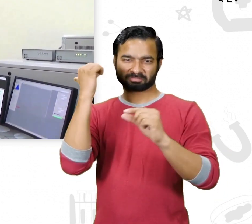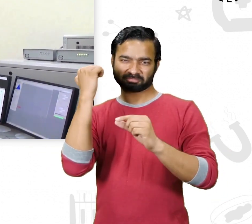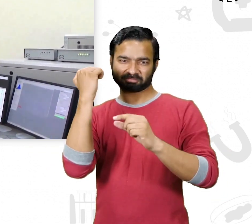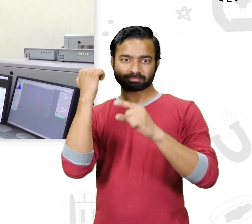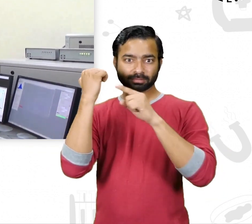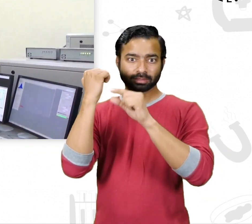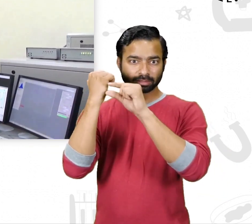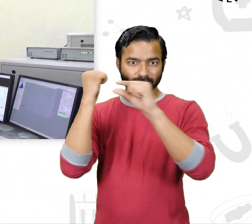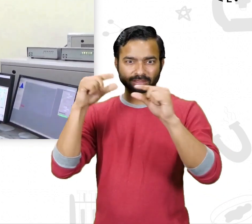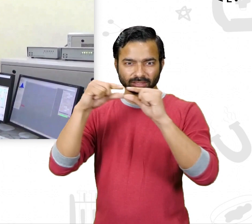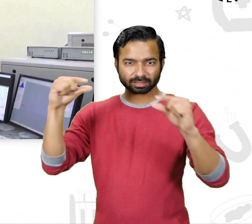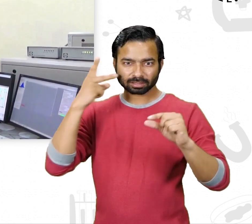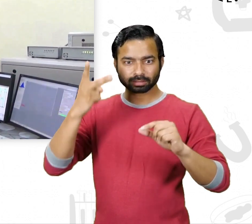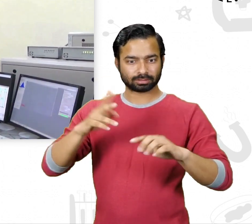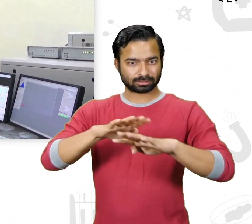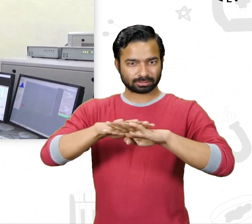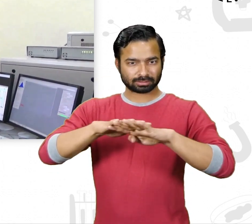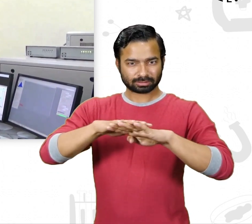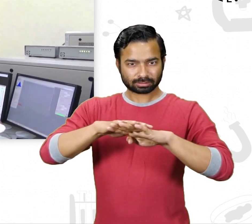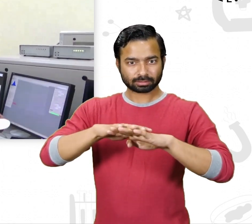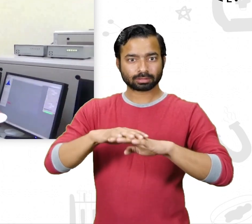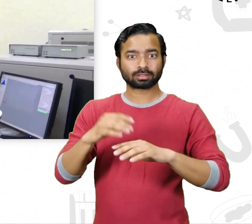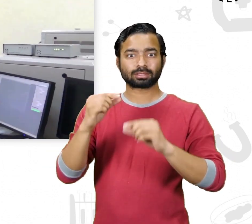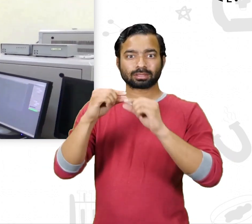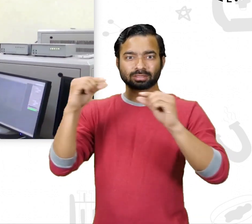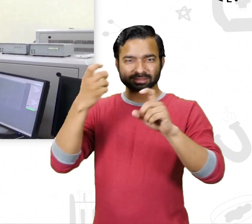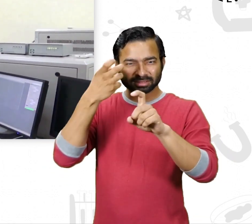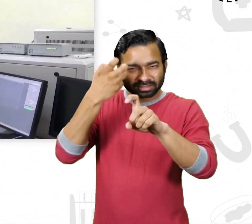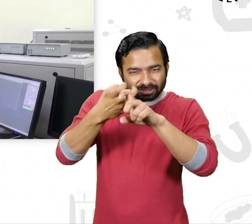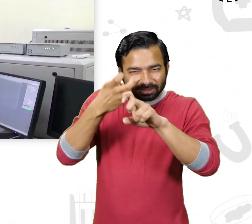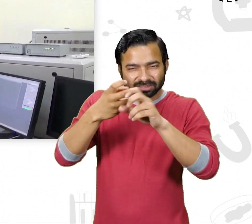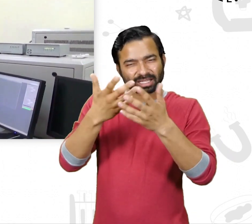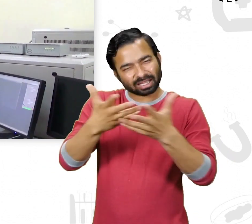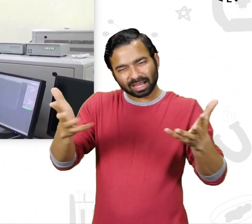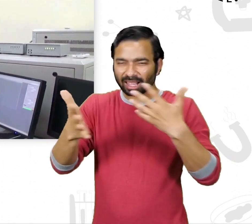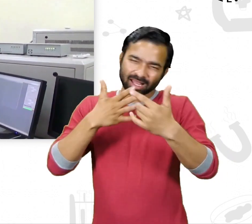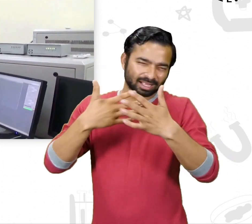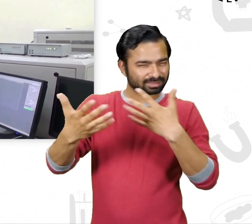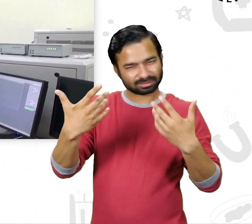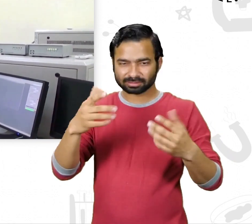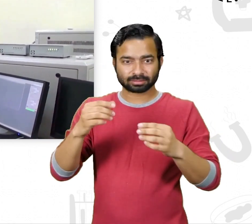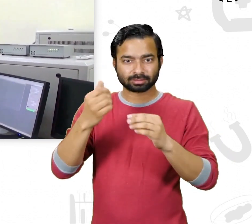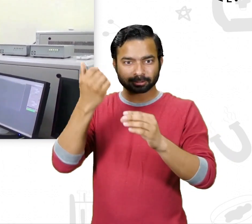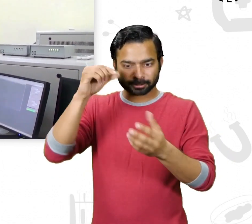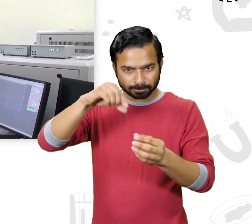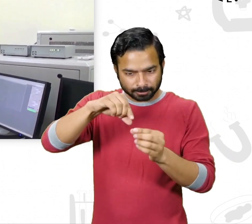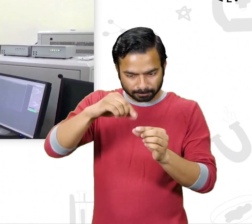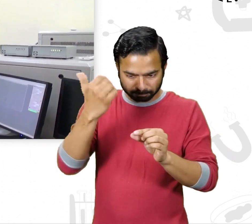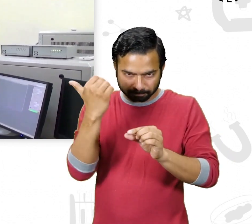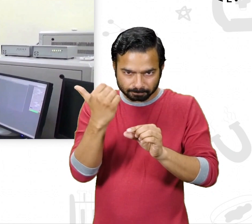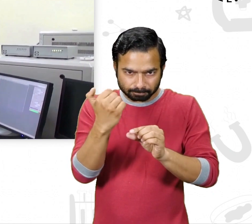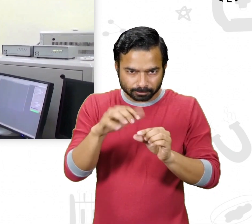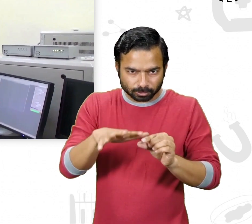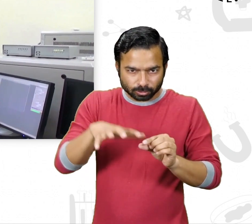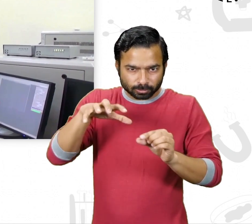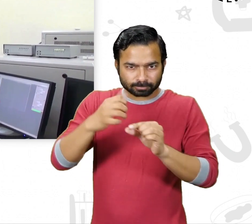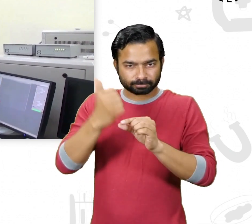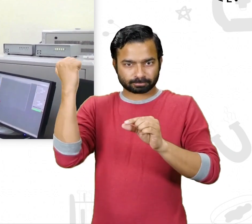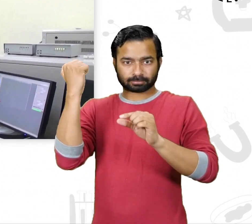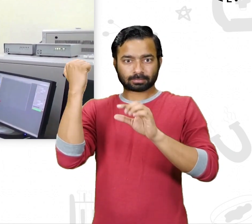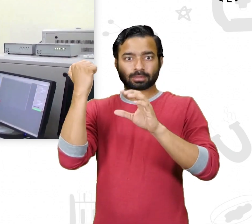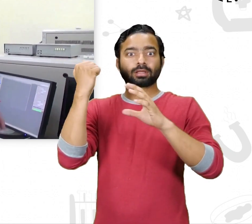is 200 mesh grid. The samples is loaded here, and this grid